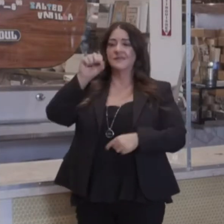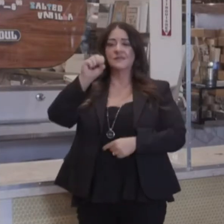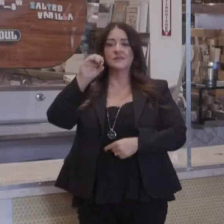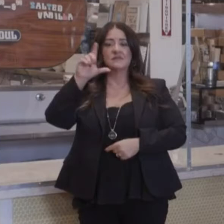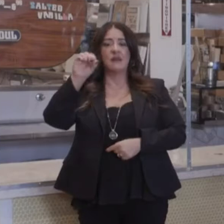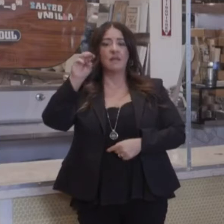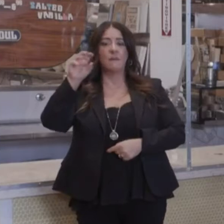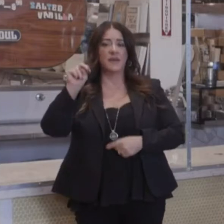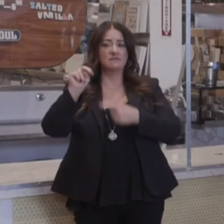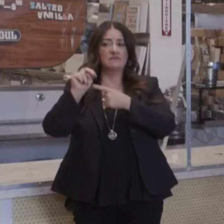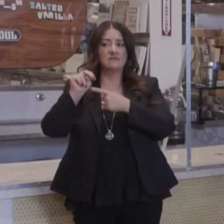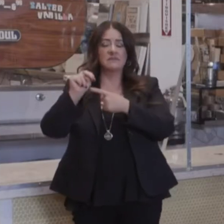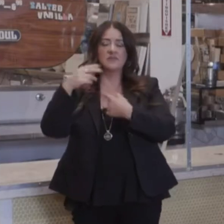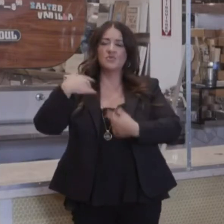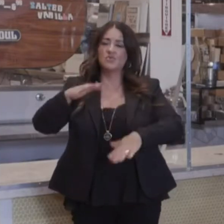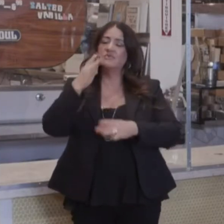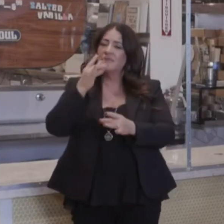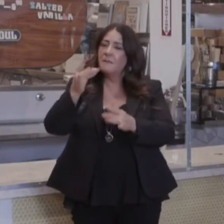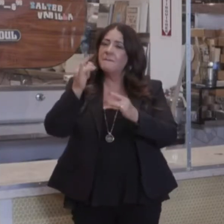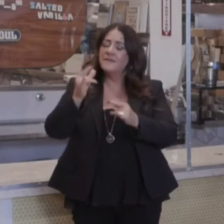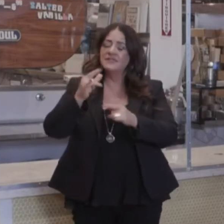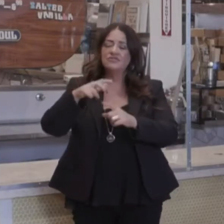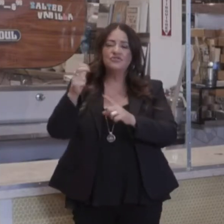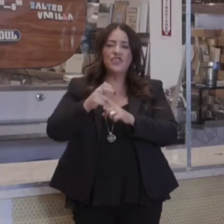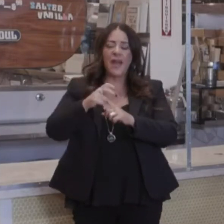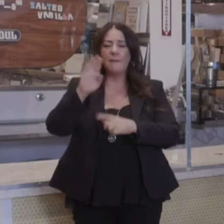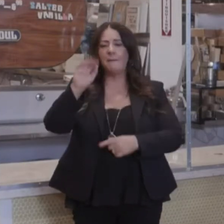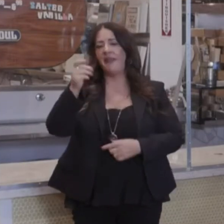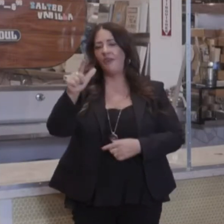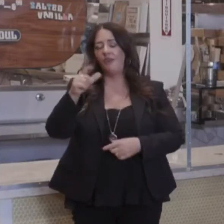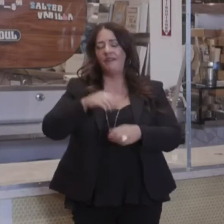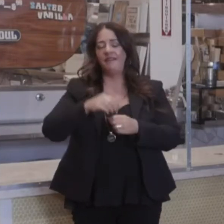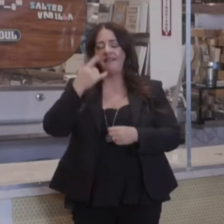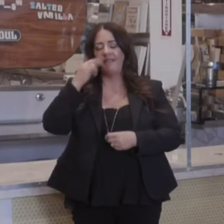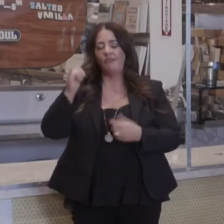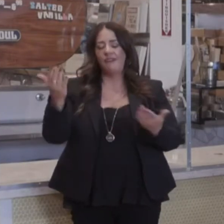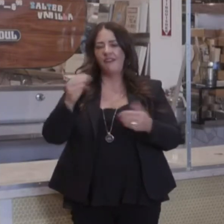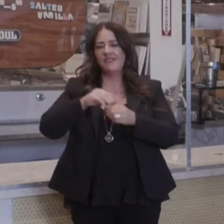bagels in Sacramento, I can't help, along with the Speaker, but think about the